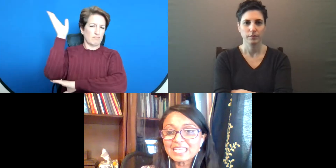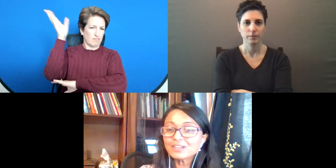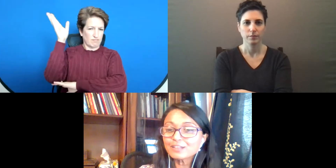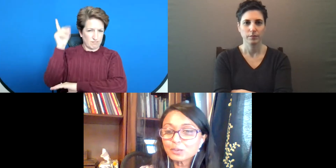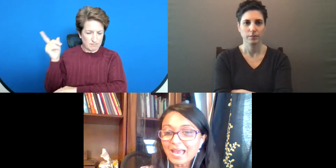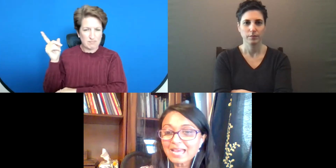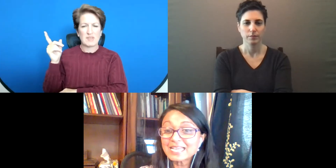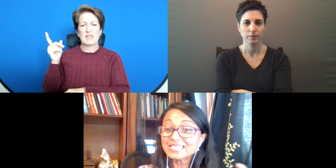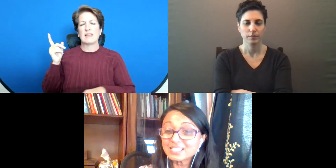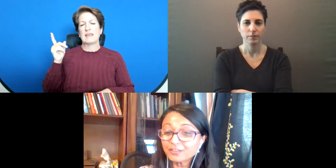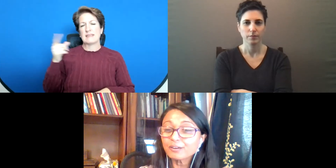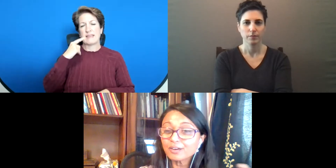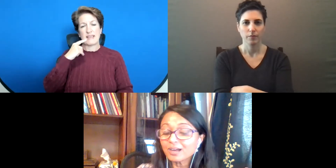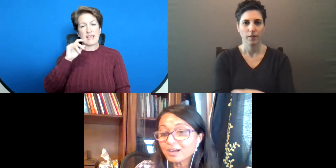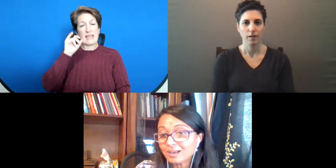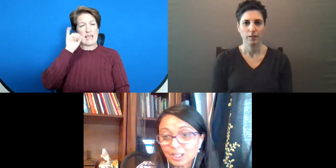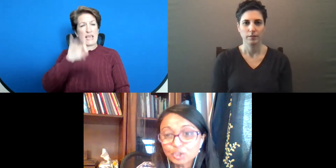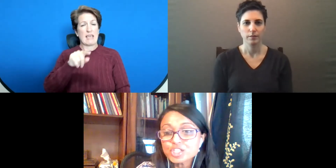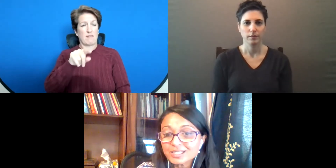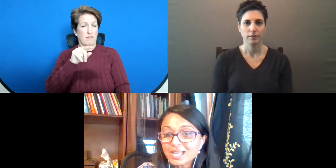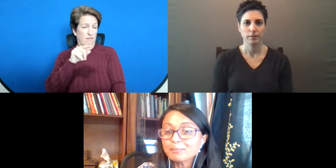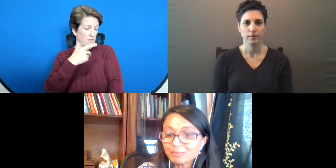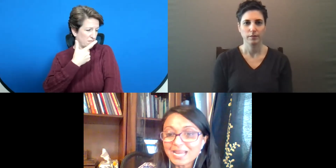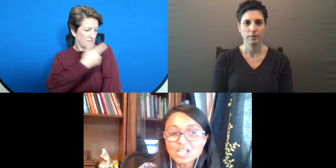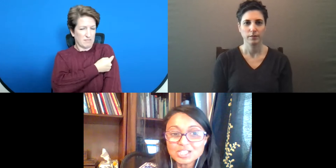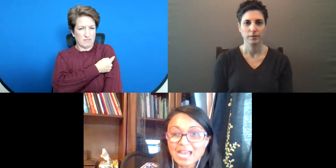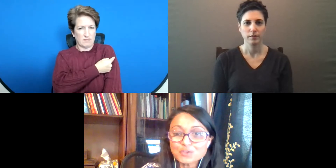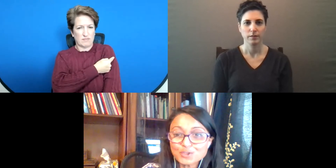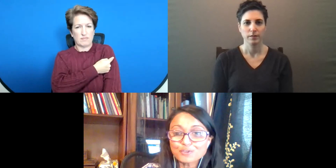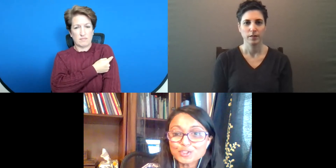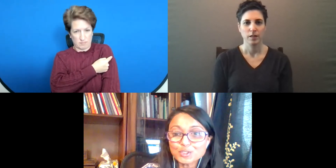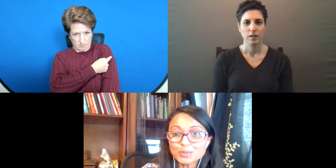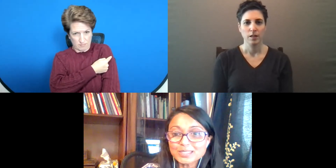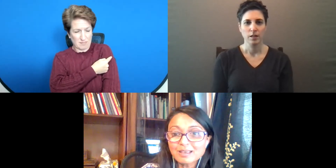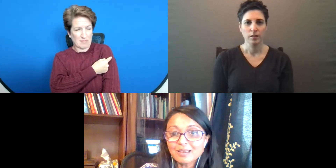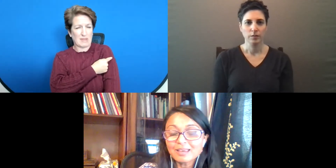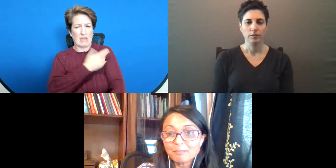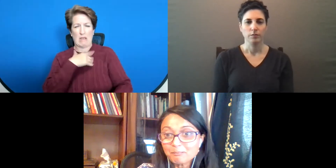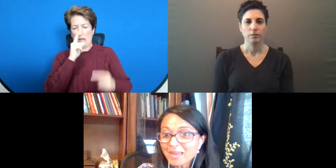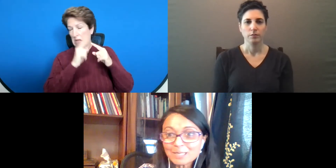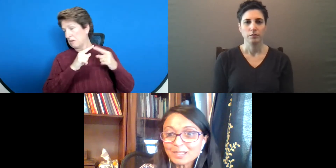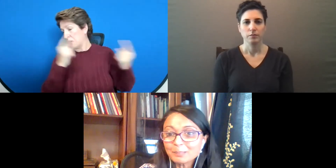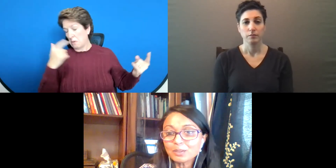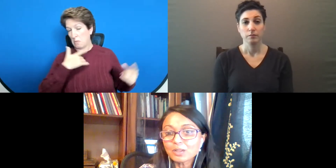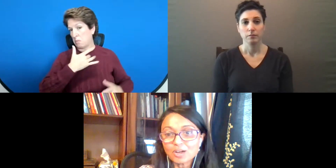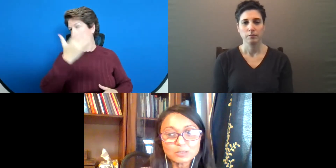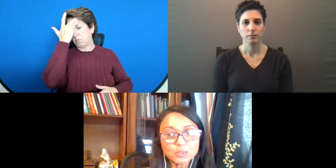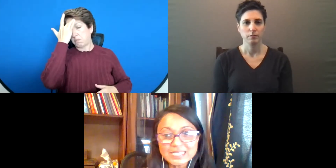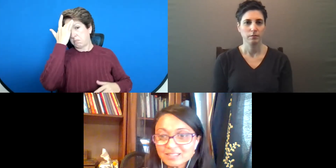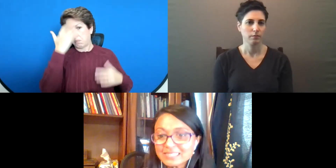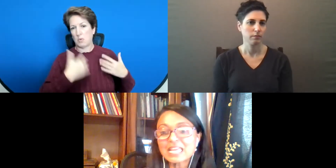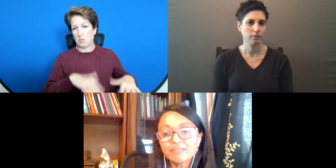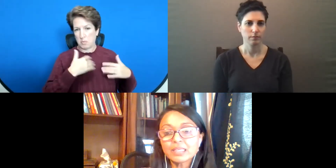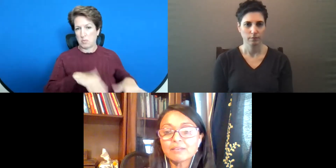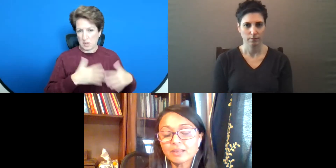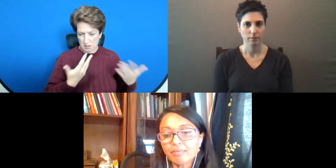about even if you had a severe allergic type reaction after the first dose, many people